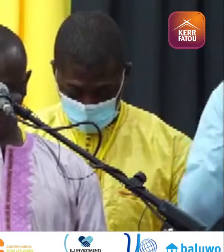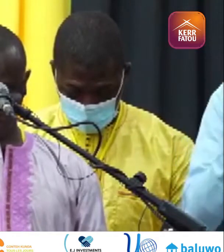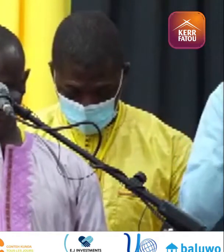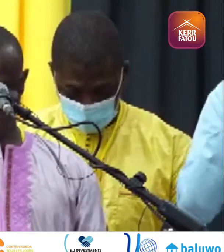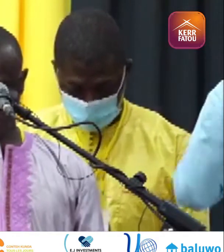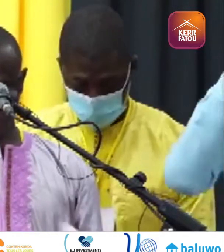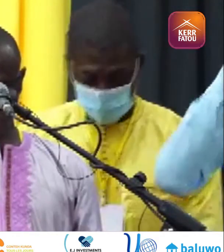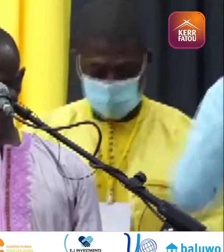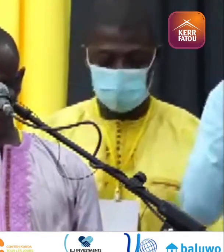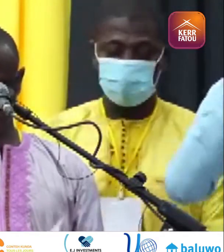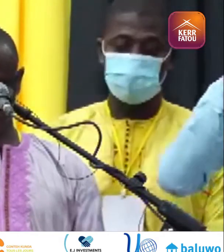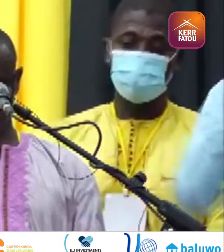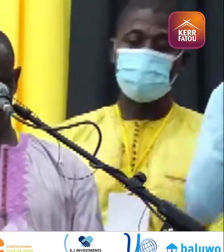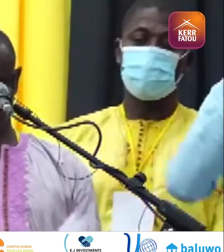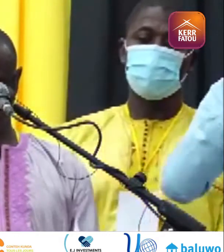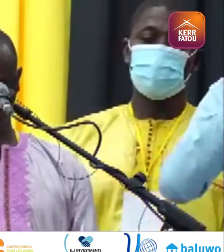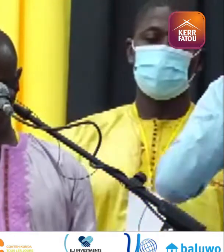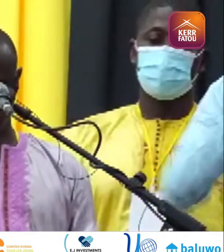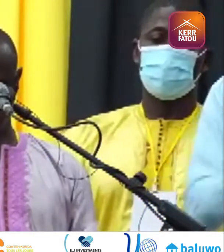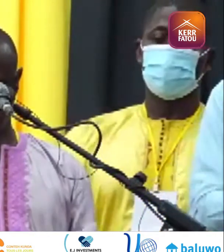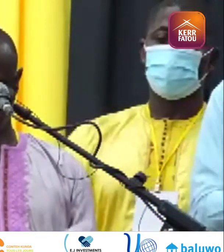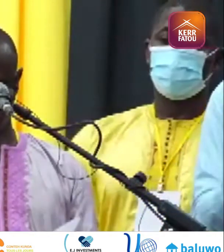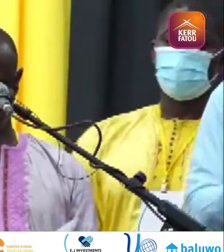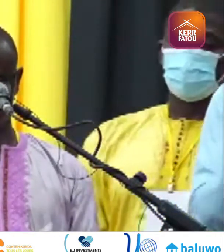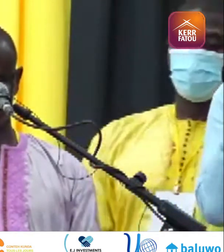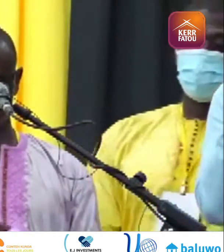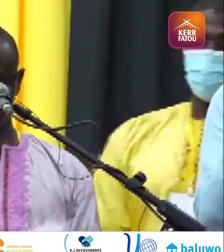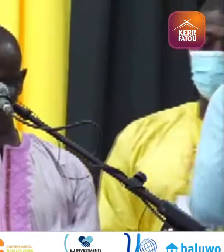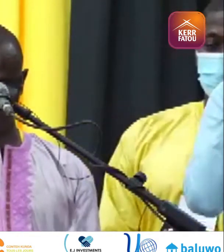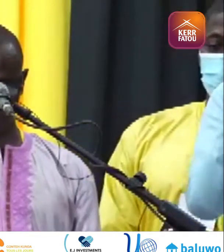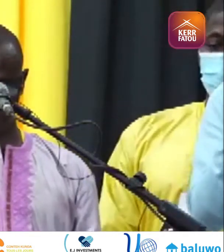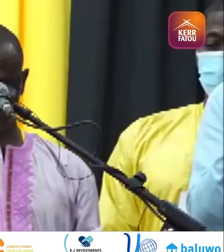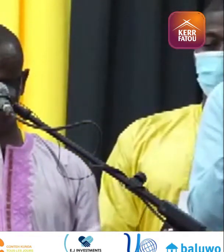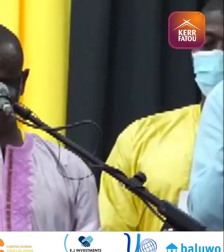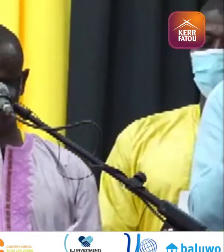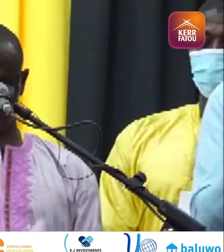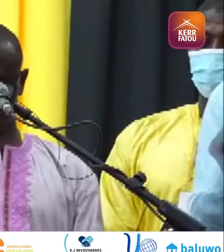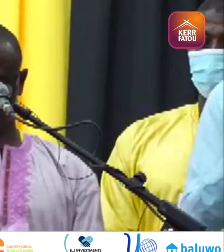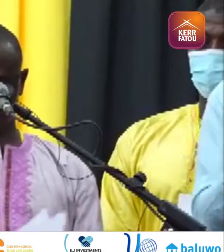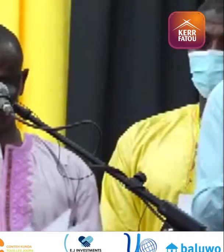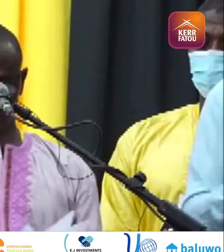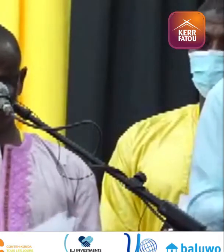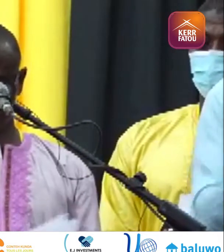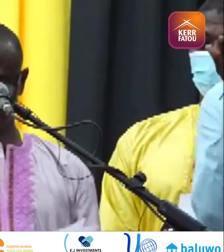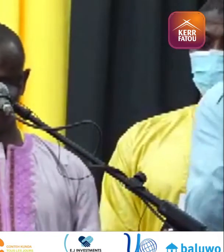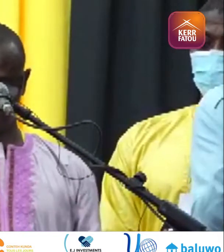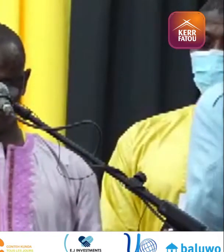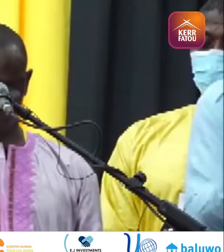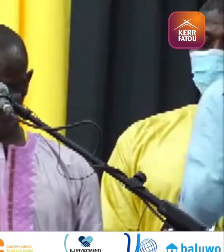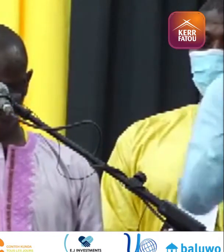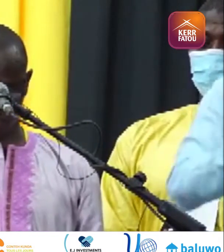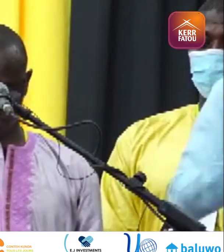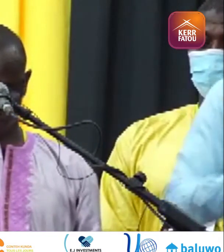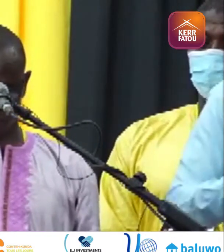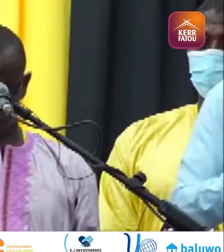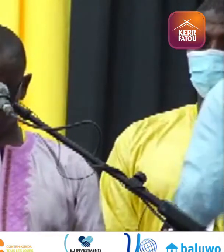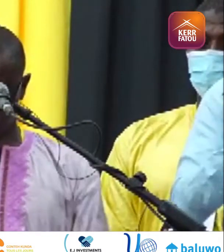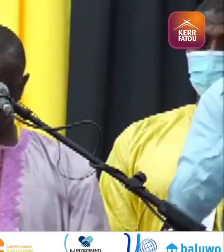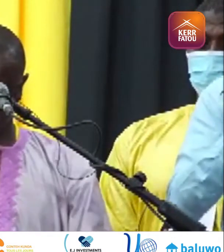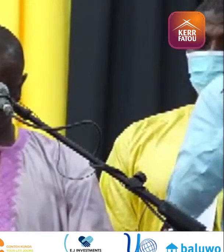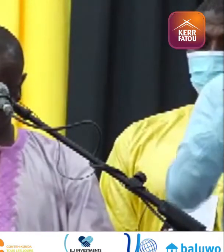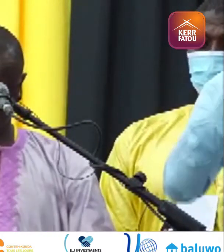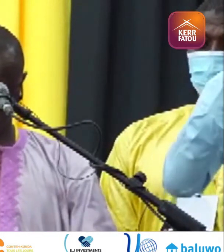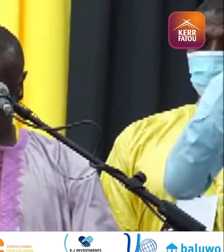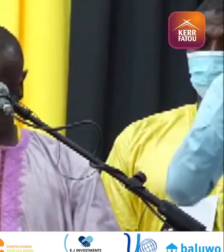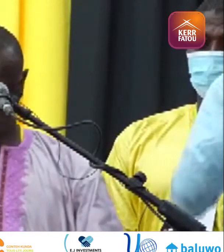earlier on, about 10 points resolutions were passed, and I did read those